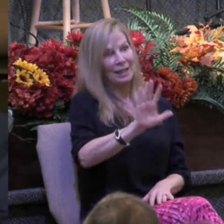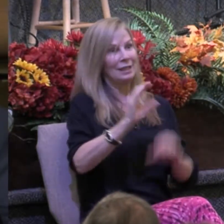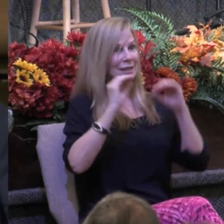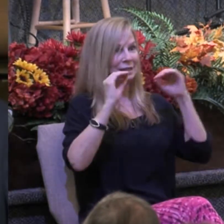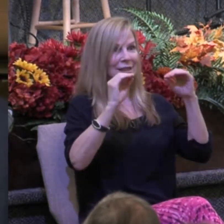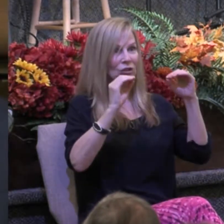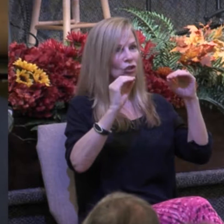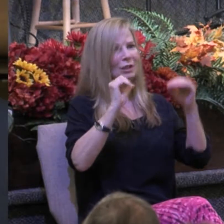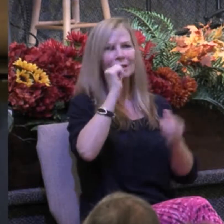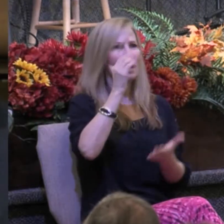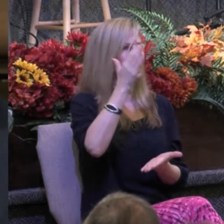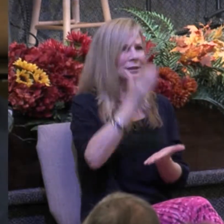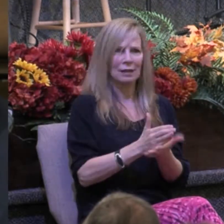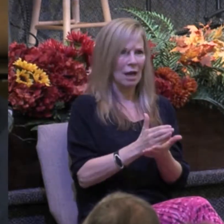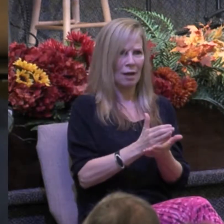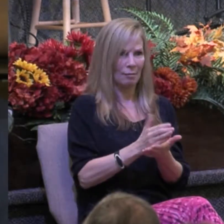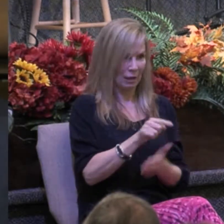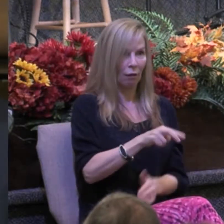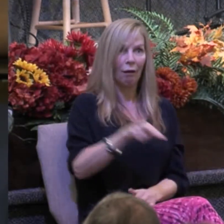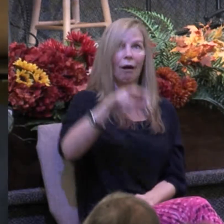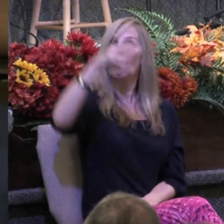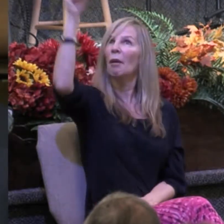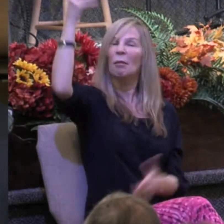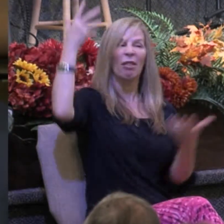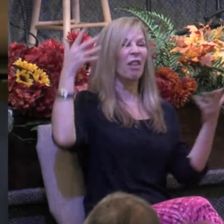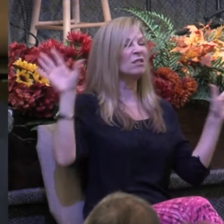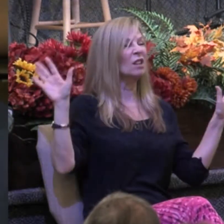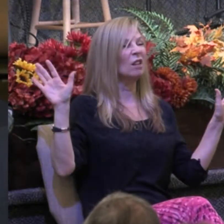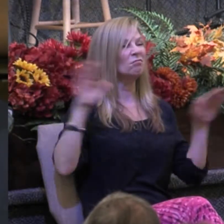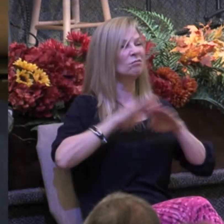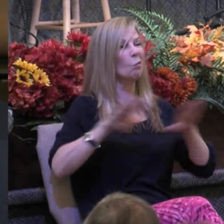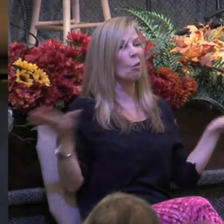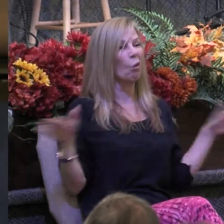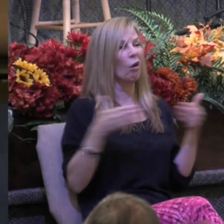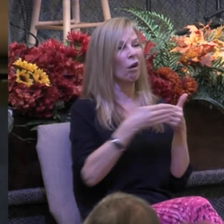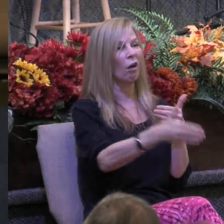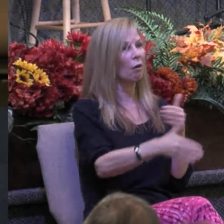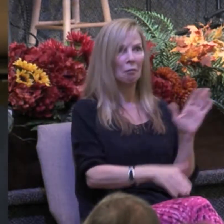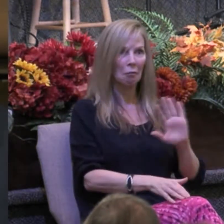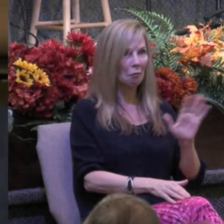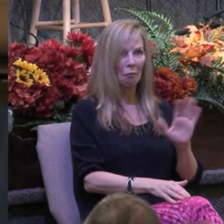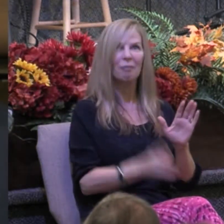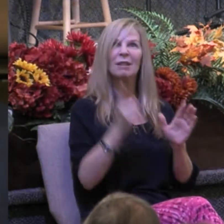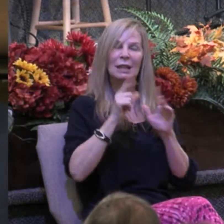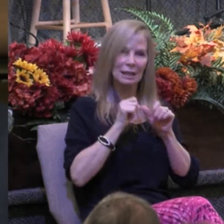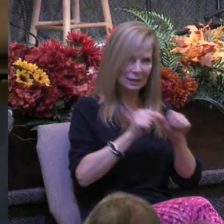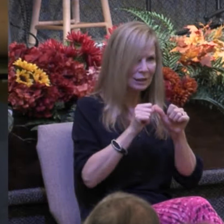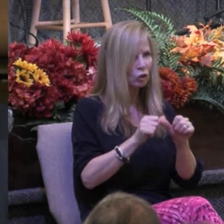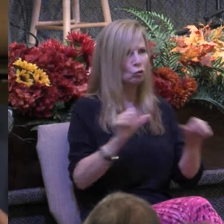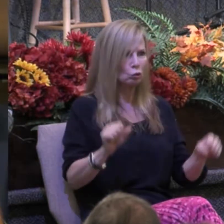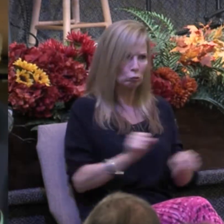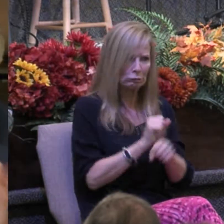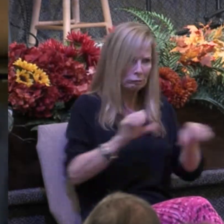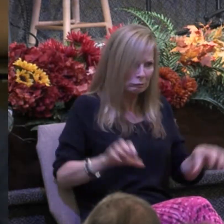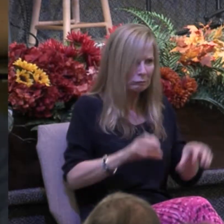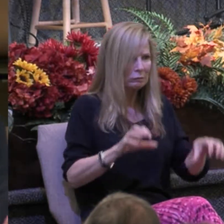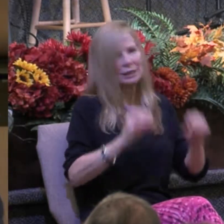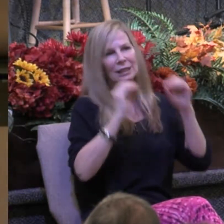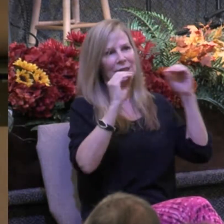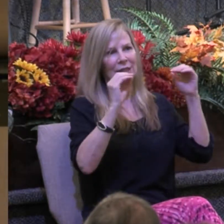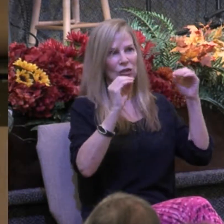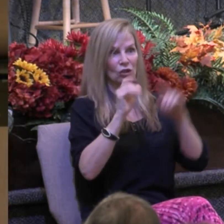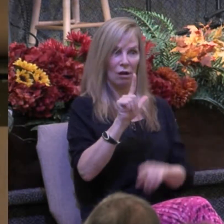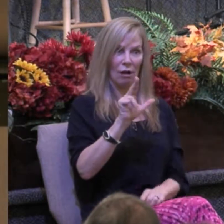his death, but he continued, and he continues even now, to work and teach. But what Luke is telling